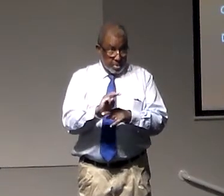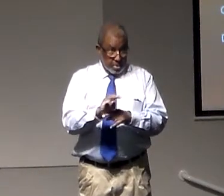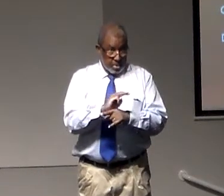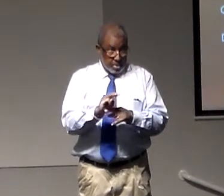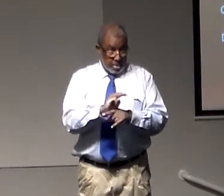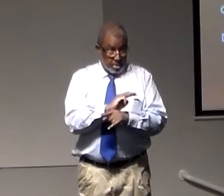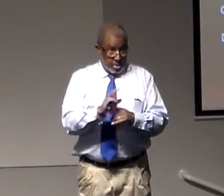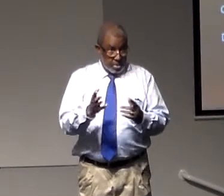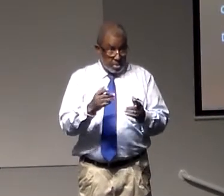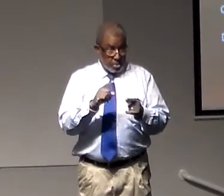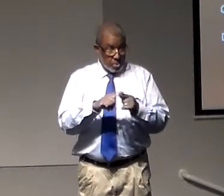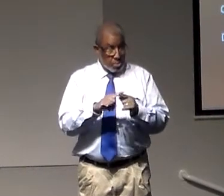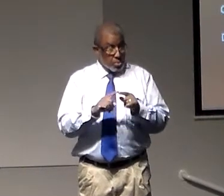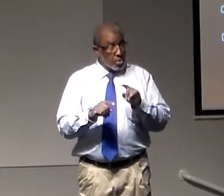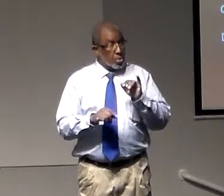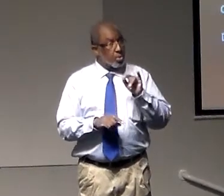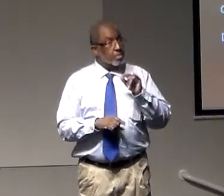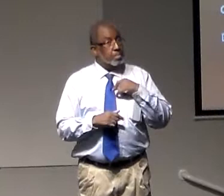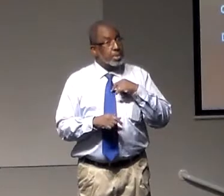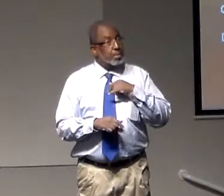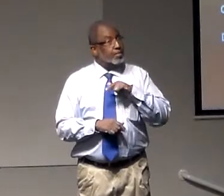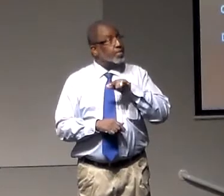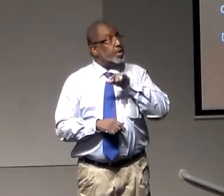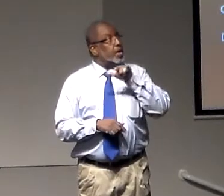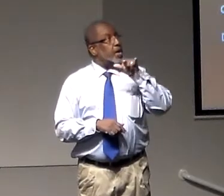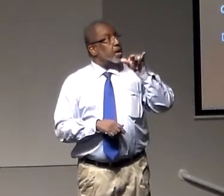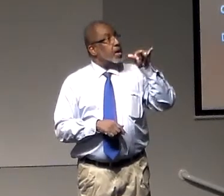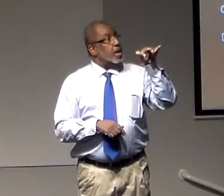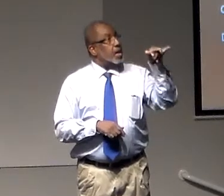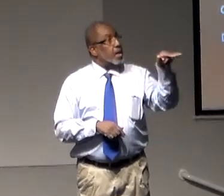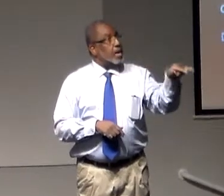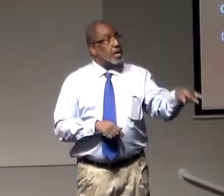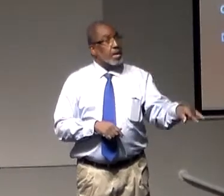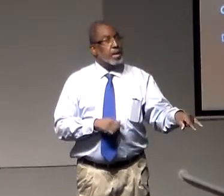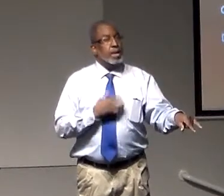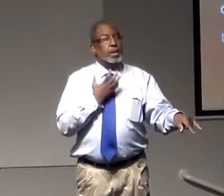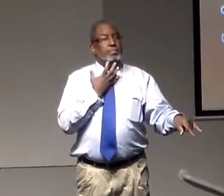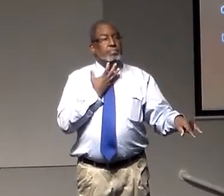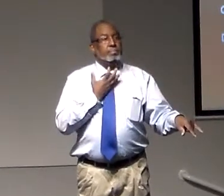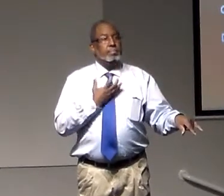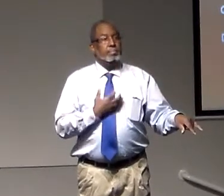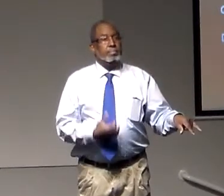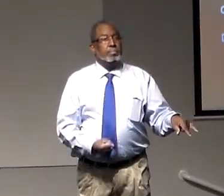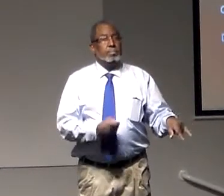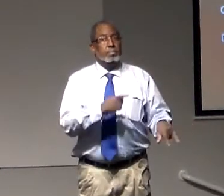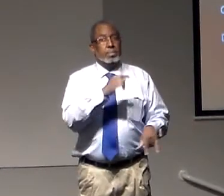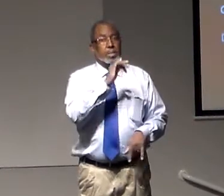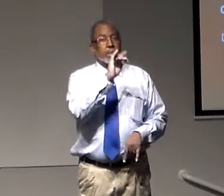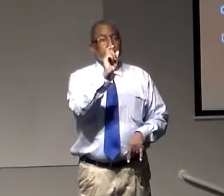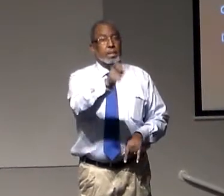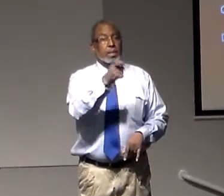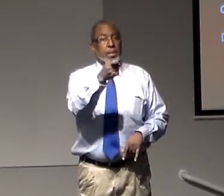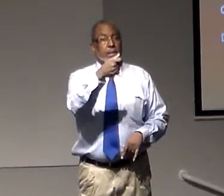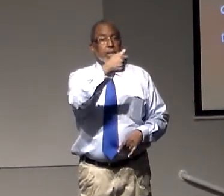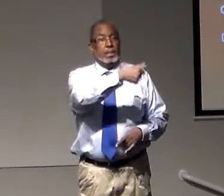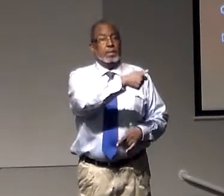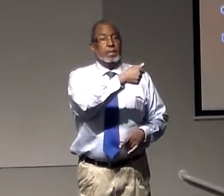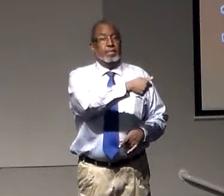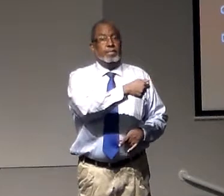represent the ministry. To go back, so it makes me to go fly all the way down to Africa.